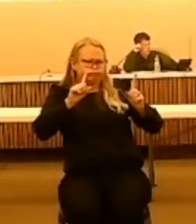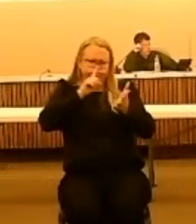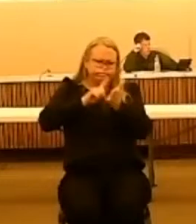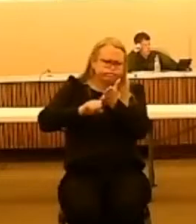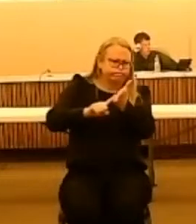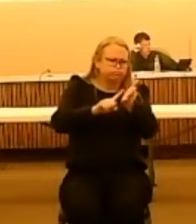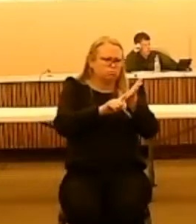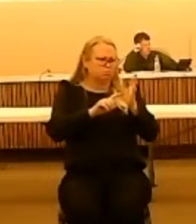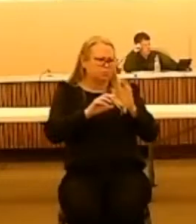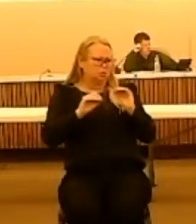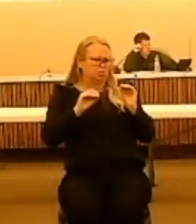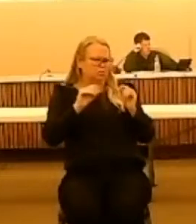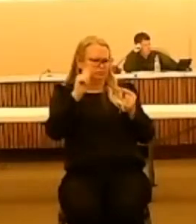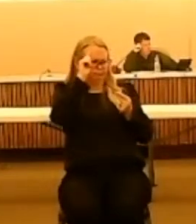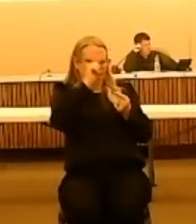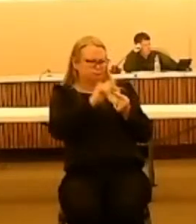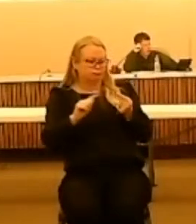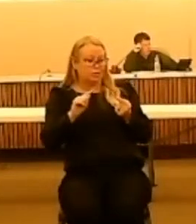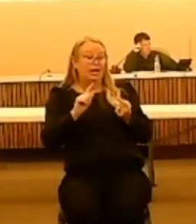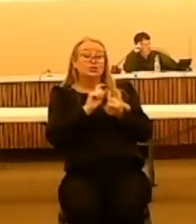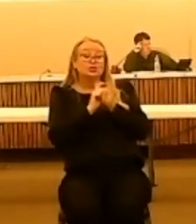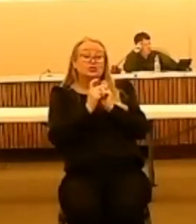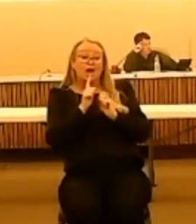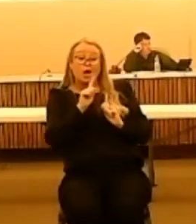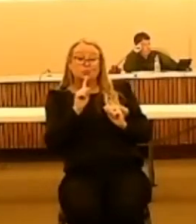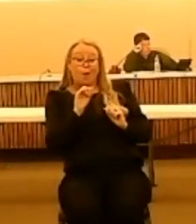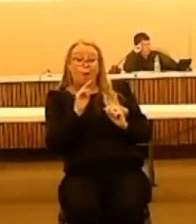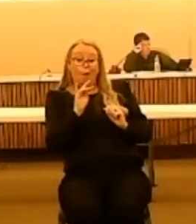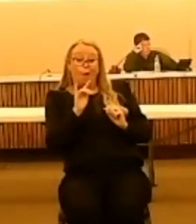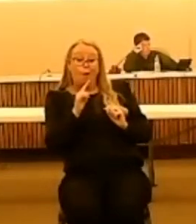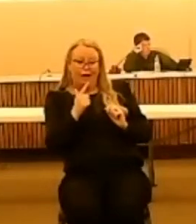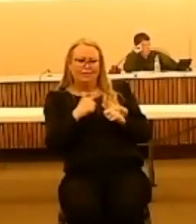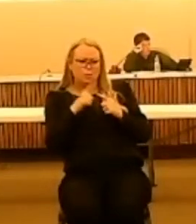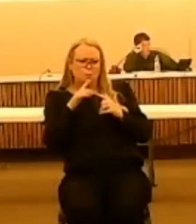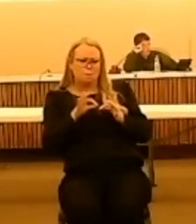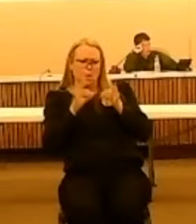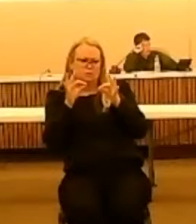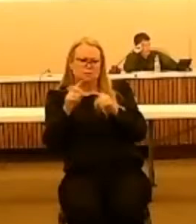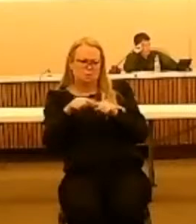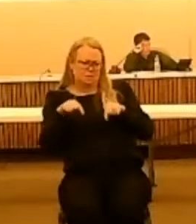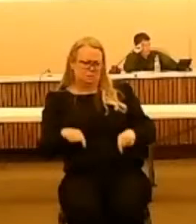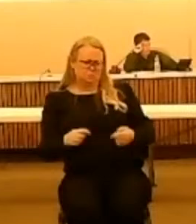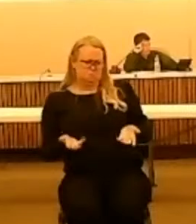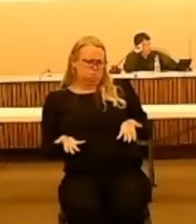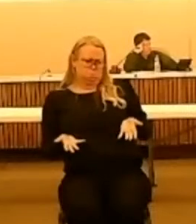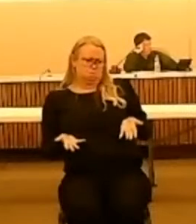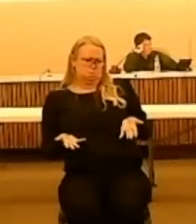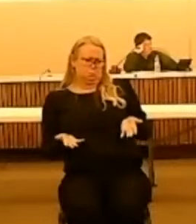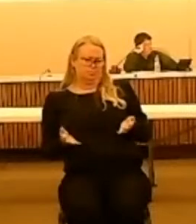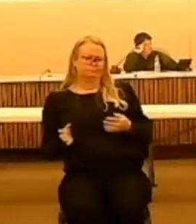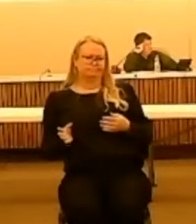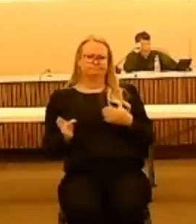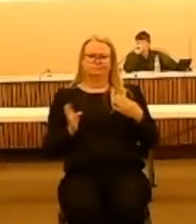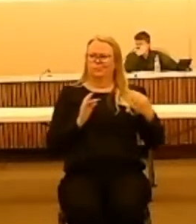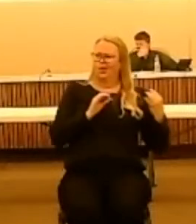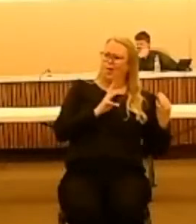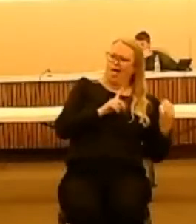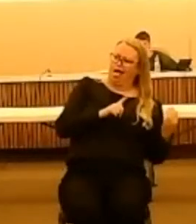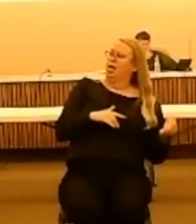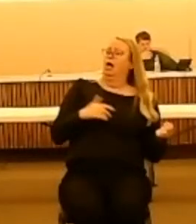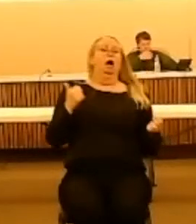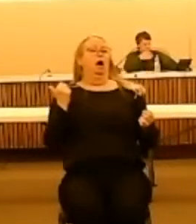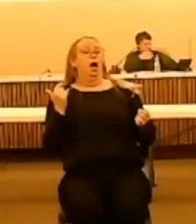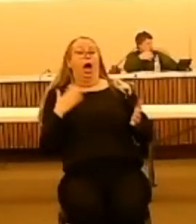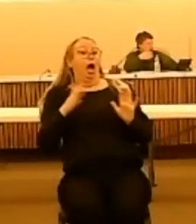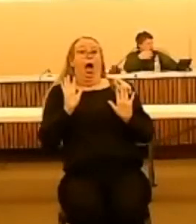a rezone, that's one we decided to always do. But we were okay. Well, I'm not saying